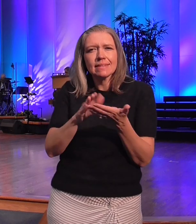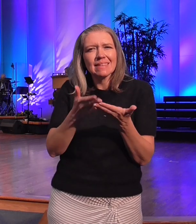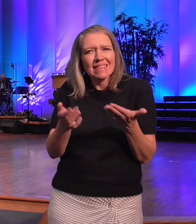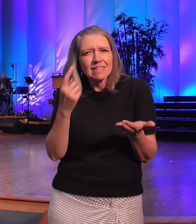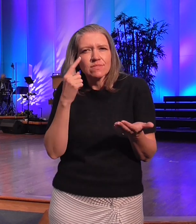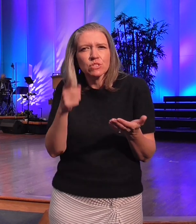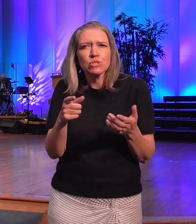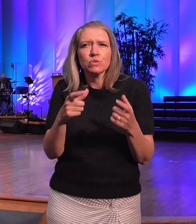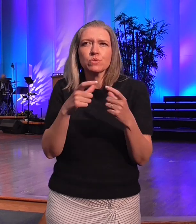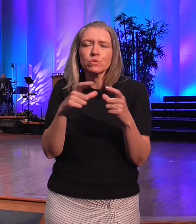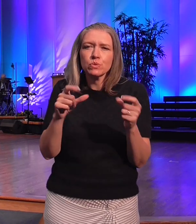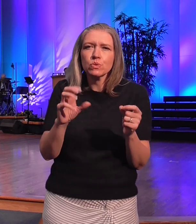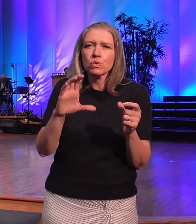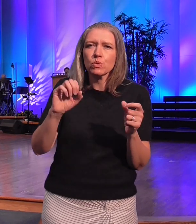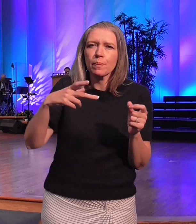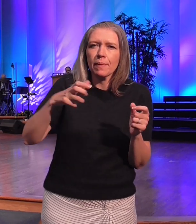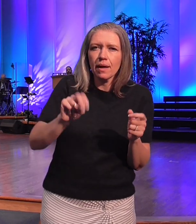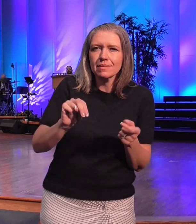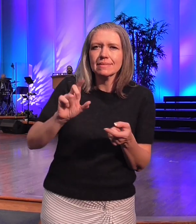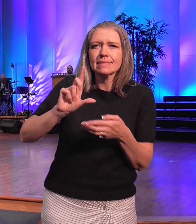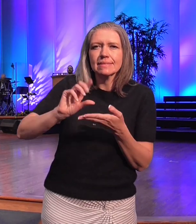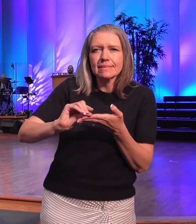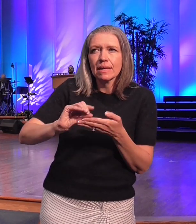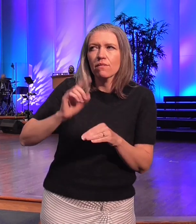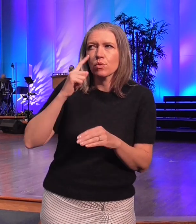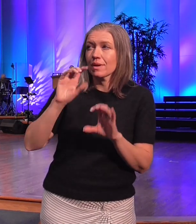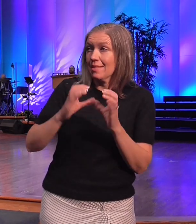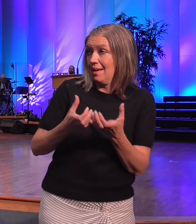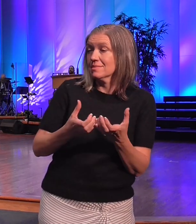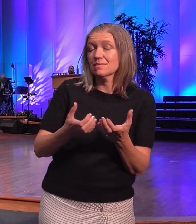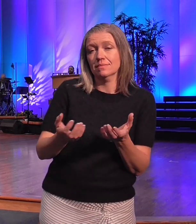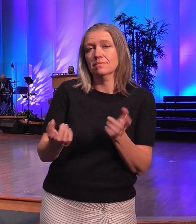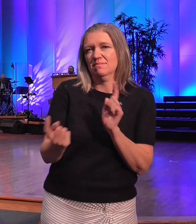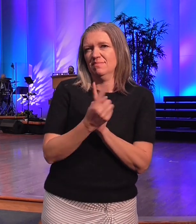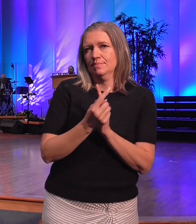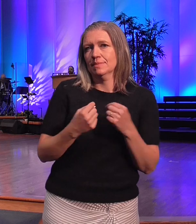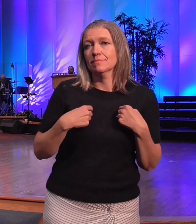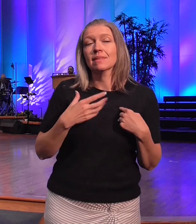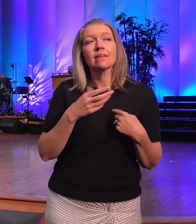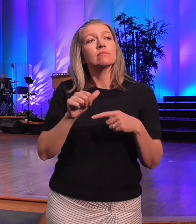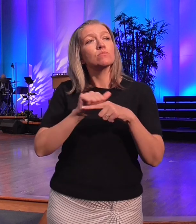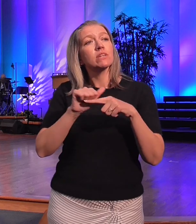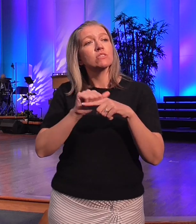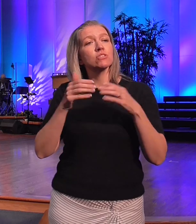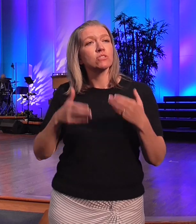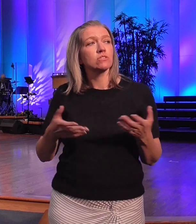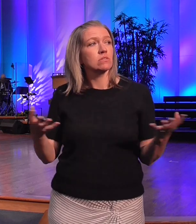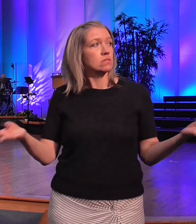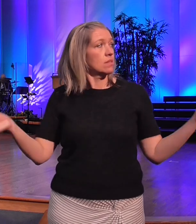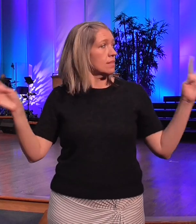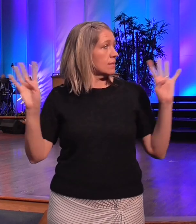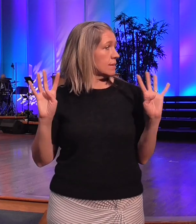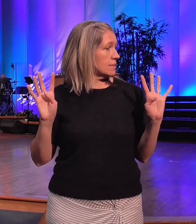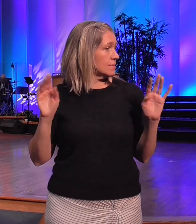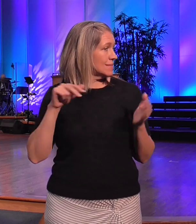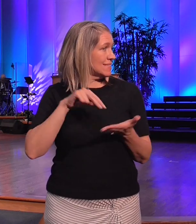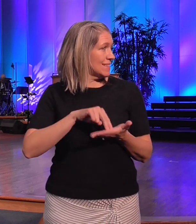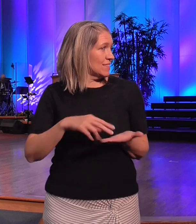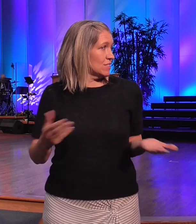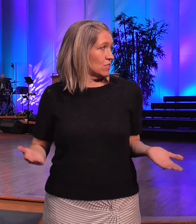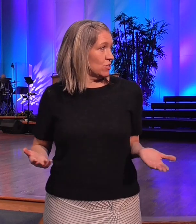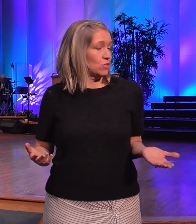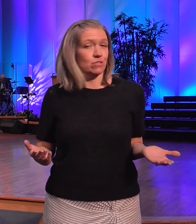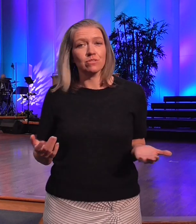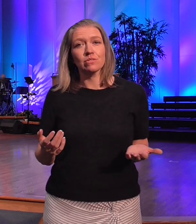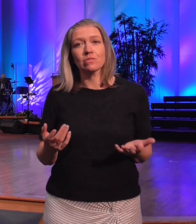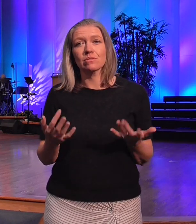that will give you a discount on a class. So come see me. And also our practitioners are lined up. They're standing there waiting for